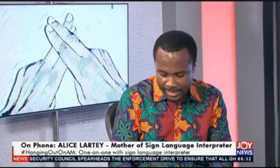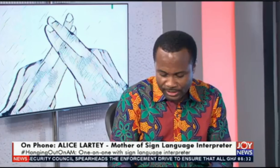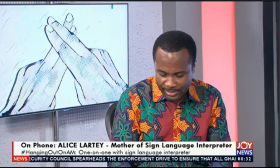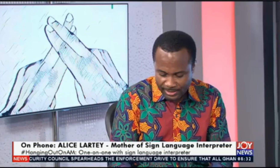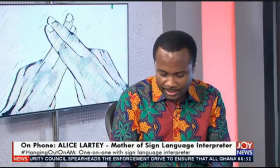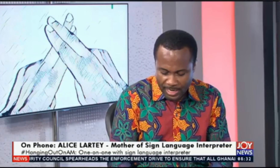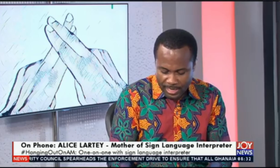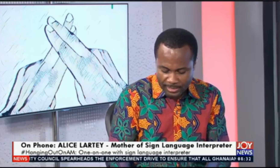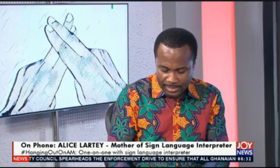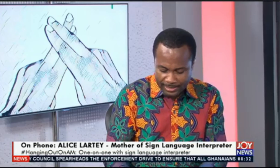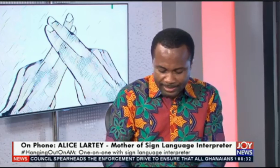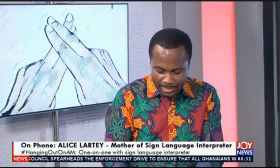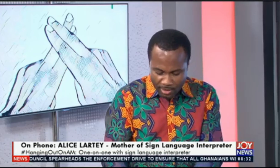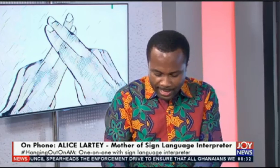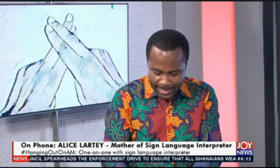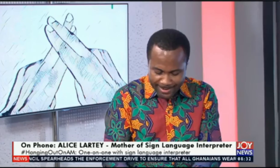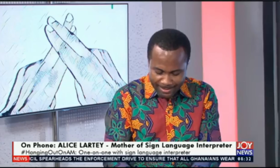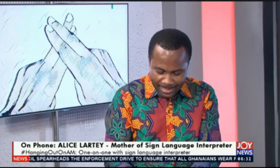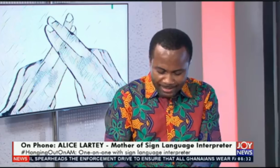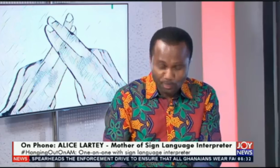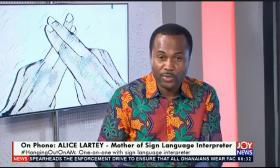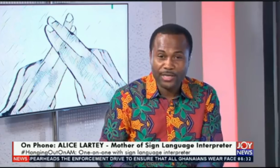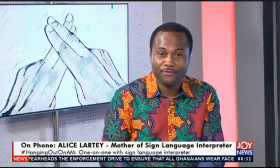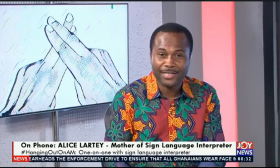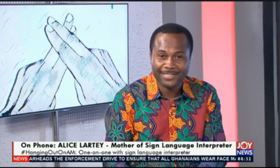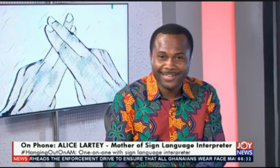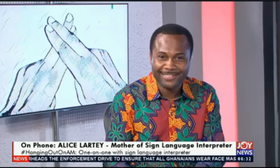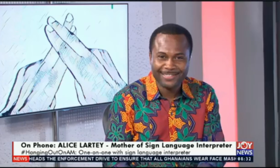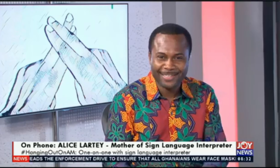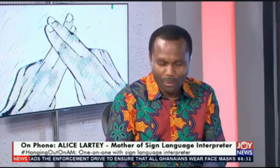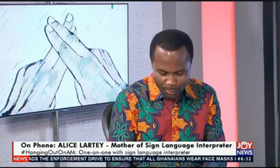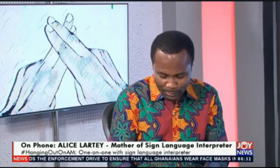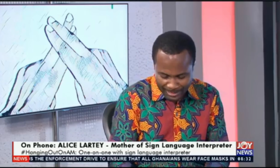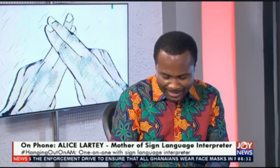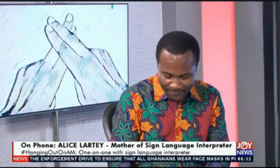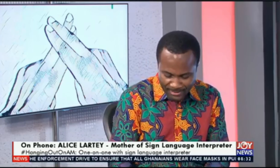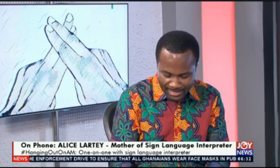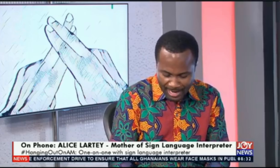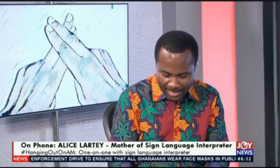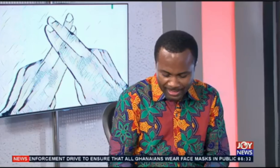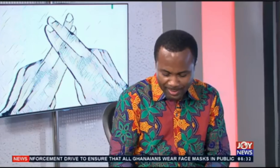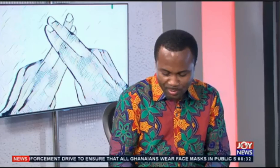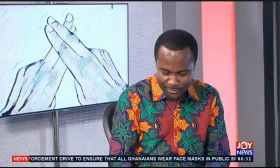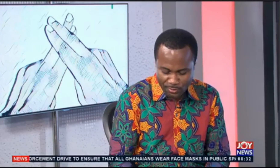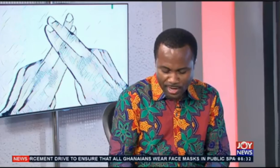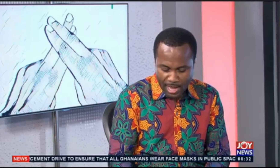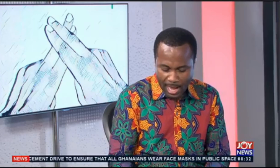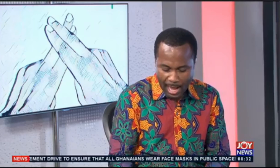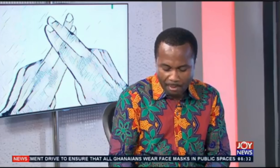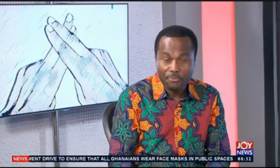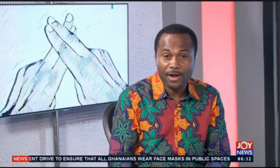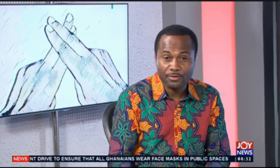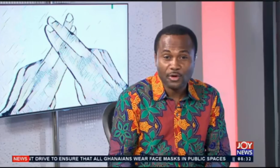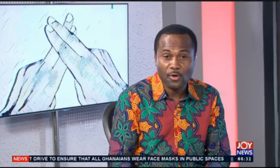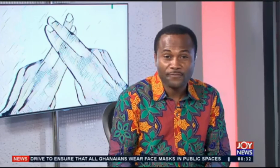in Akachi, and says, tell her that we residents and all those who live in Akachi Munenu